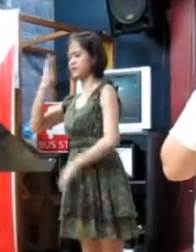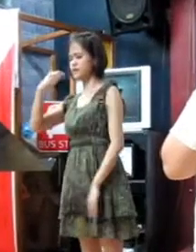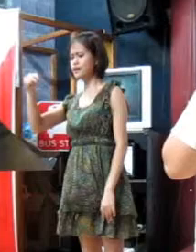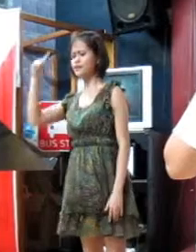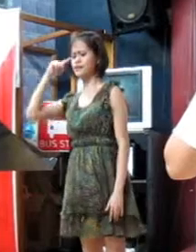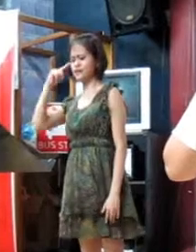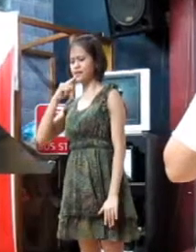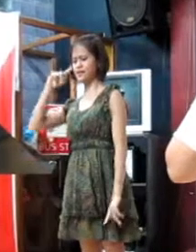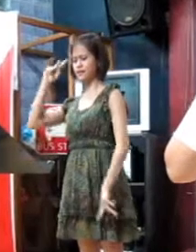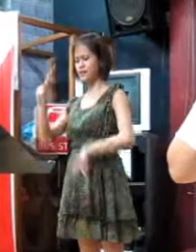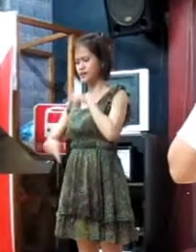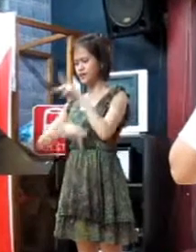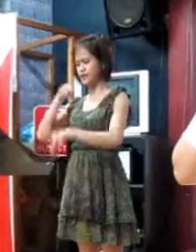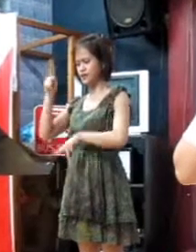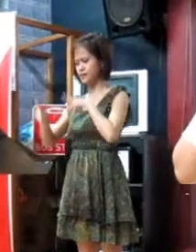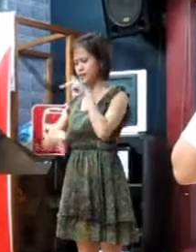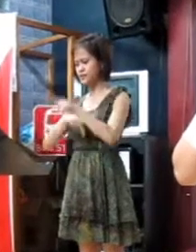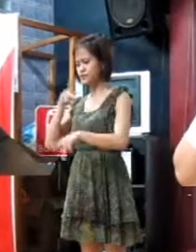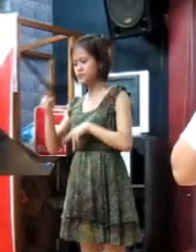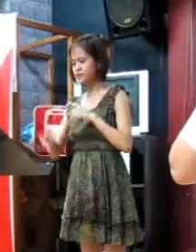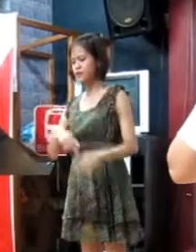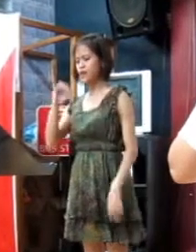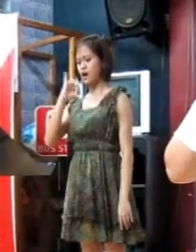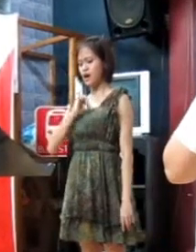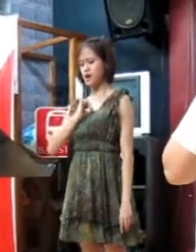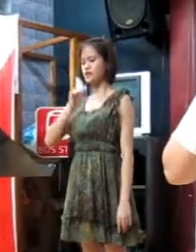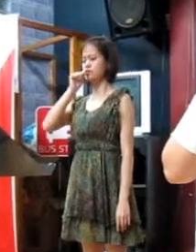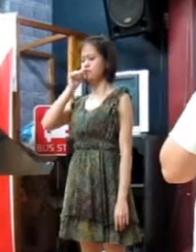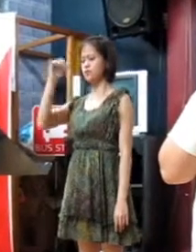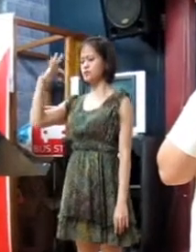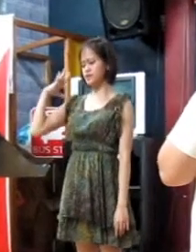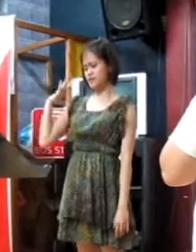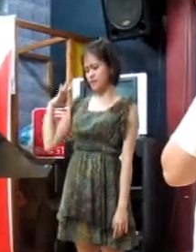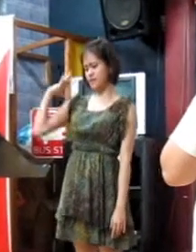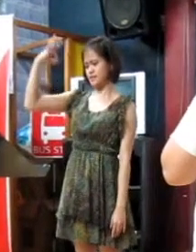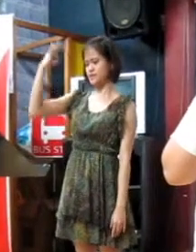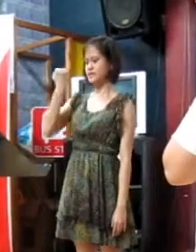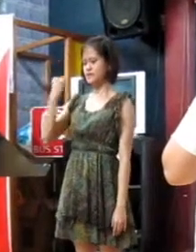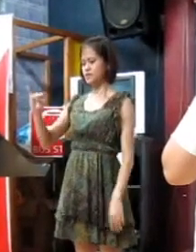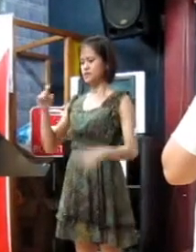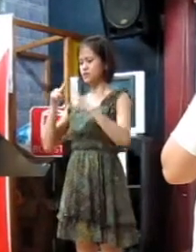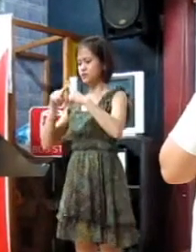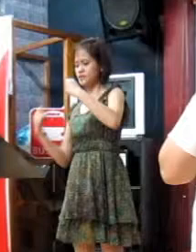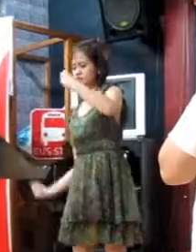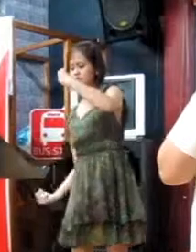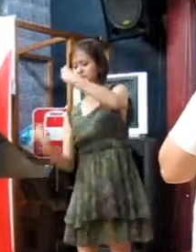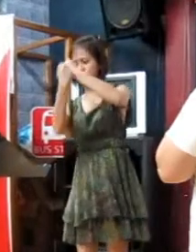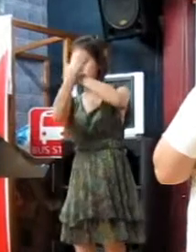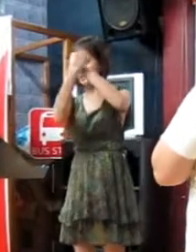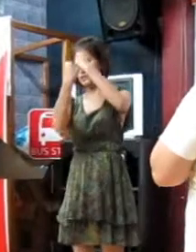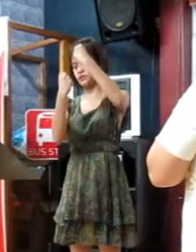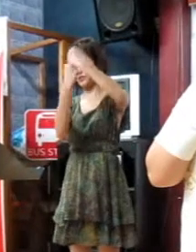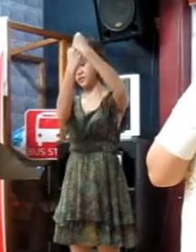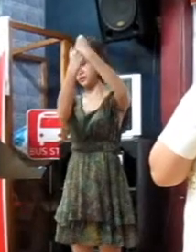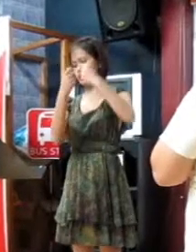serve the deaf people. I am willing to support